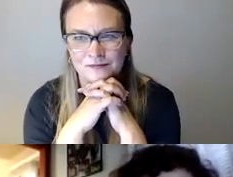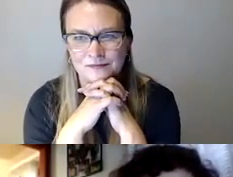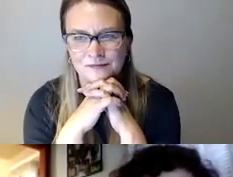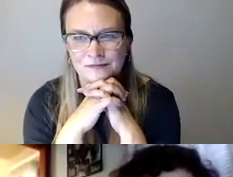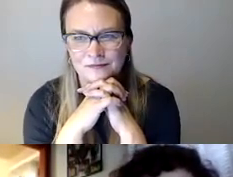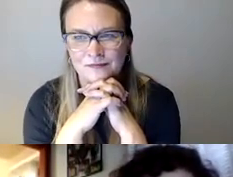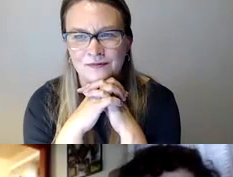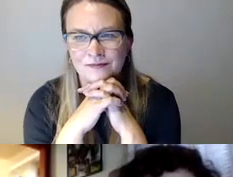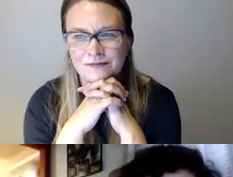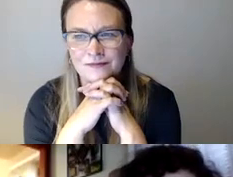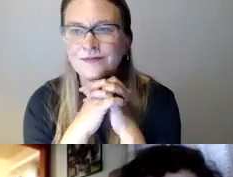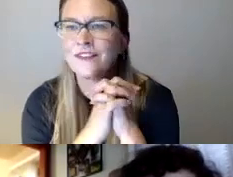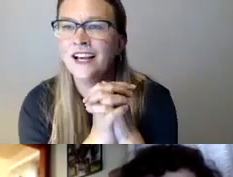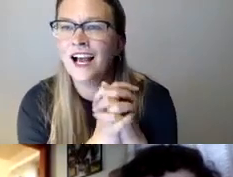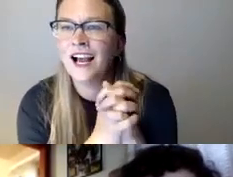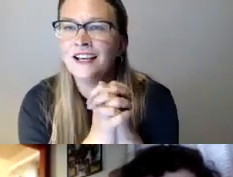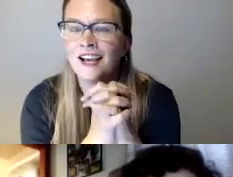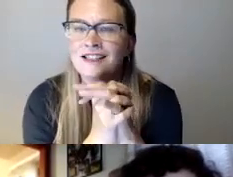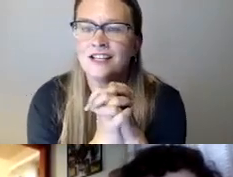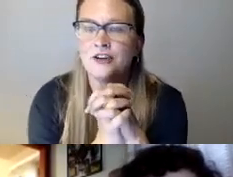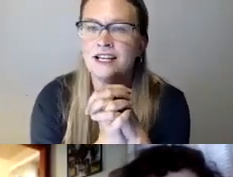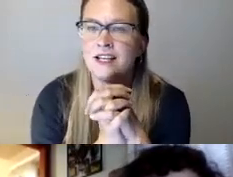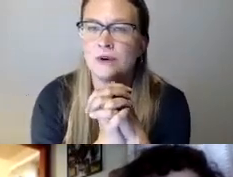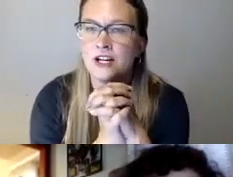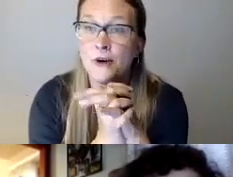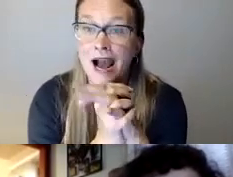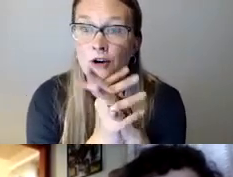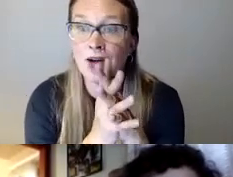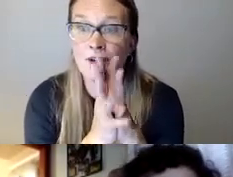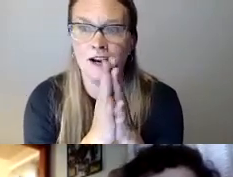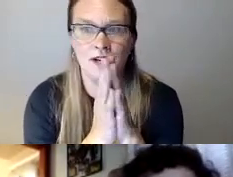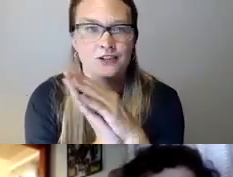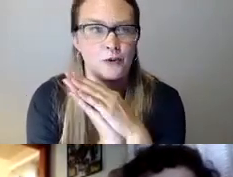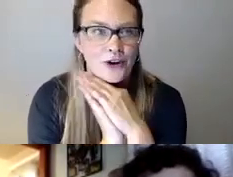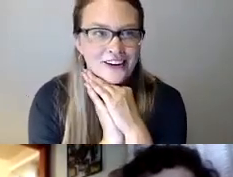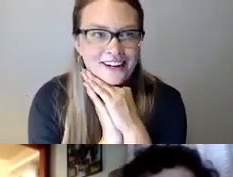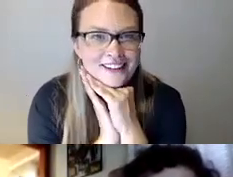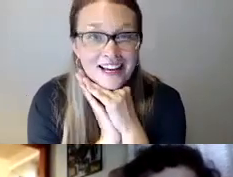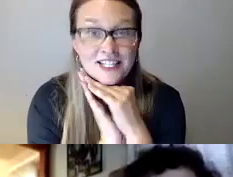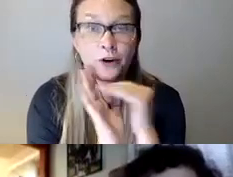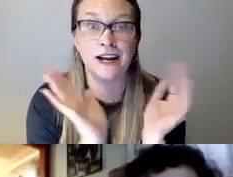I'm trying to keep up with questions over here too. Yes, I see Gracie wants to know, how do I become an interpreter? Oh, good